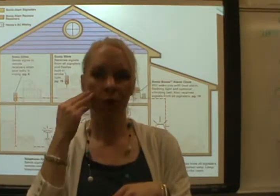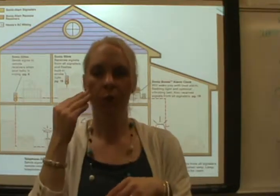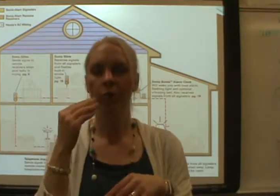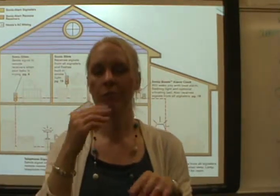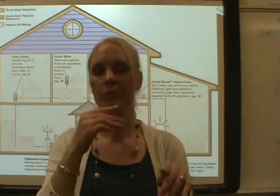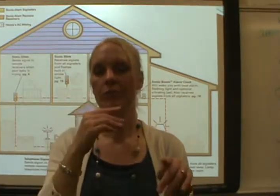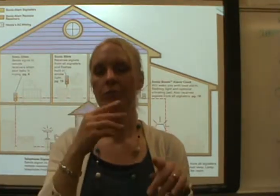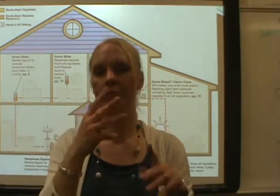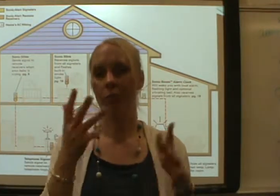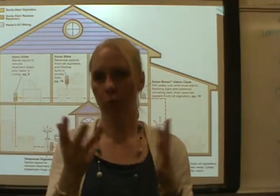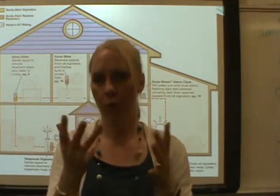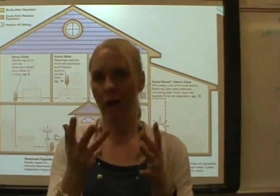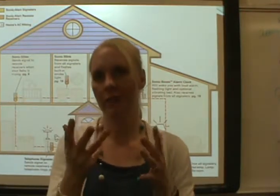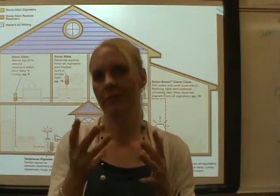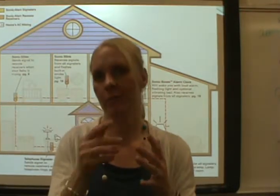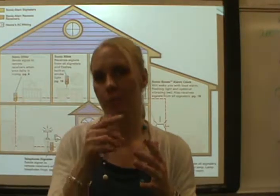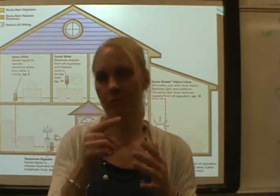know what